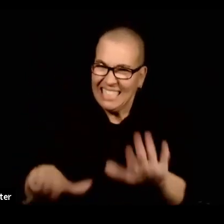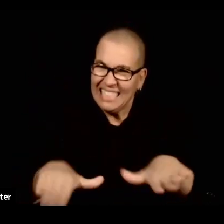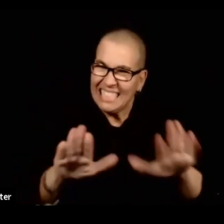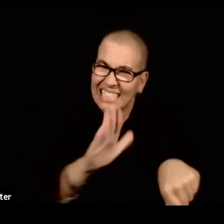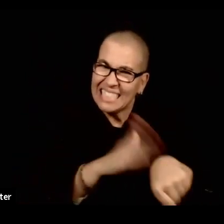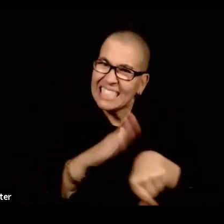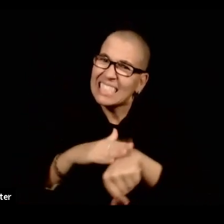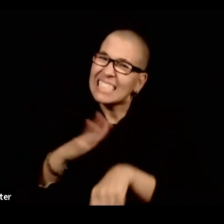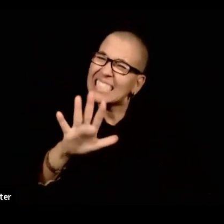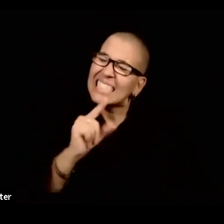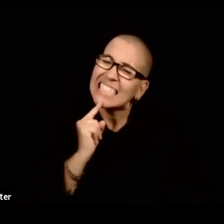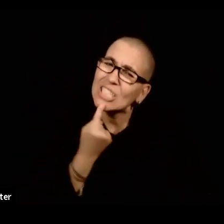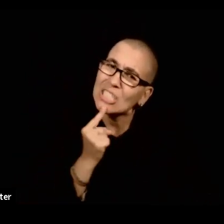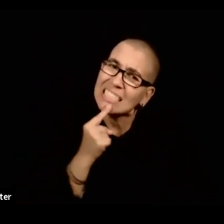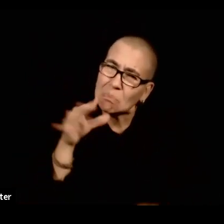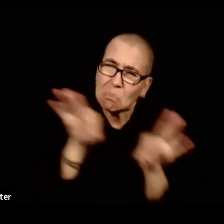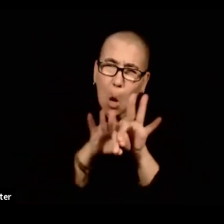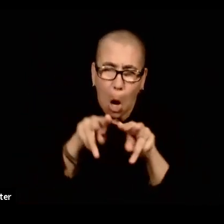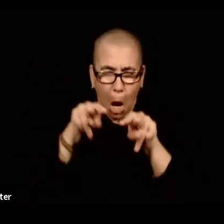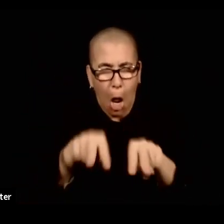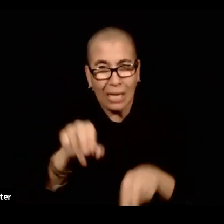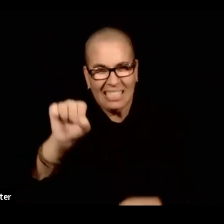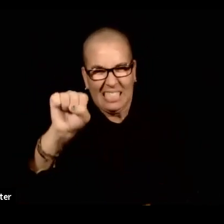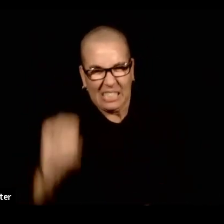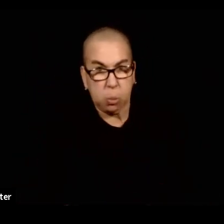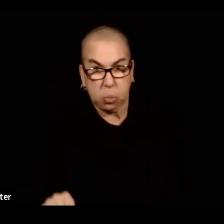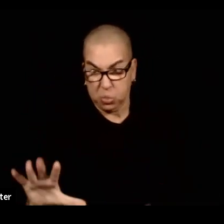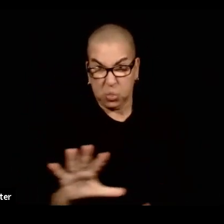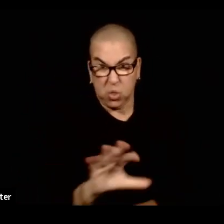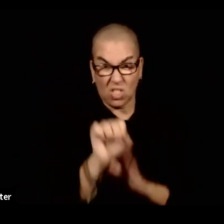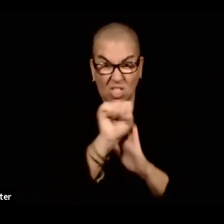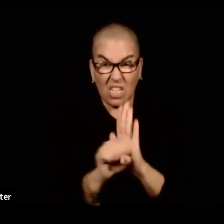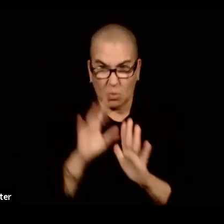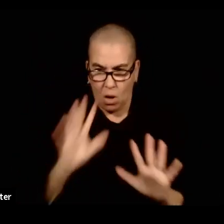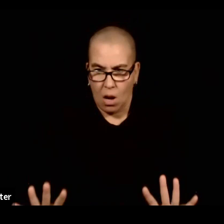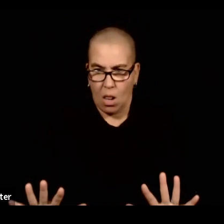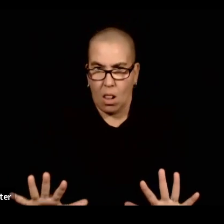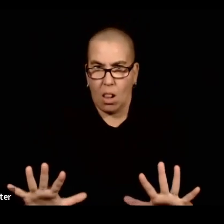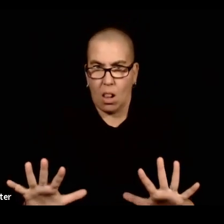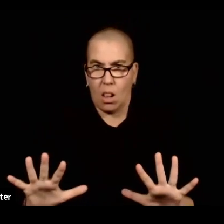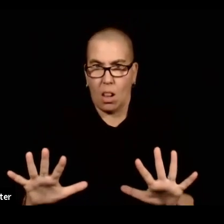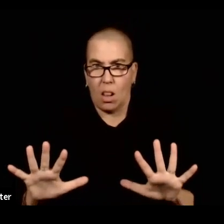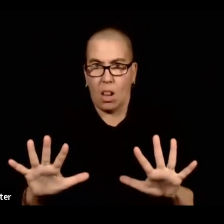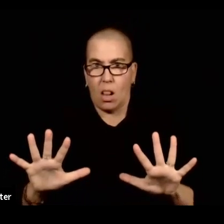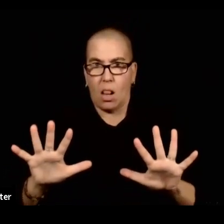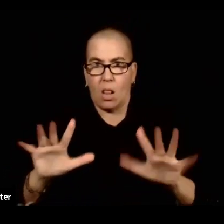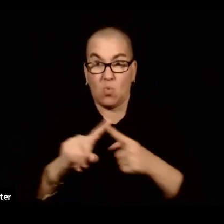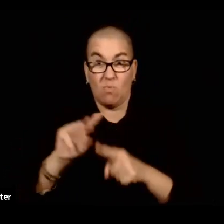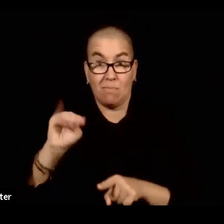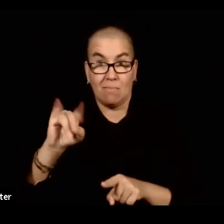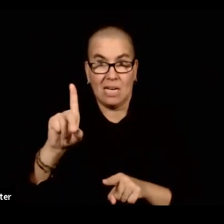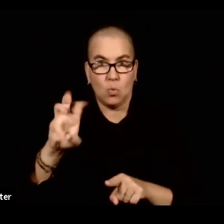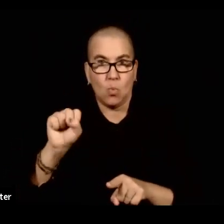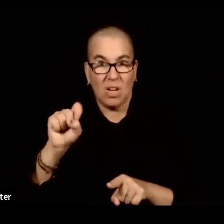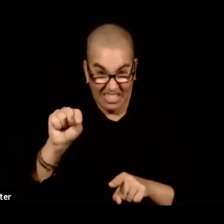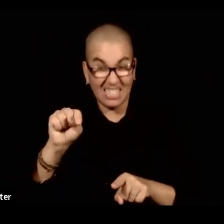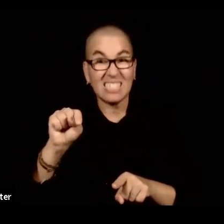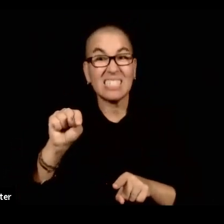really encouraging local decision makers to act preventively. And we certainly